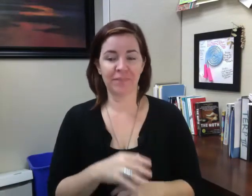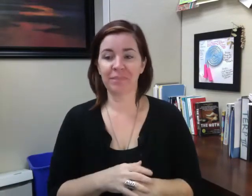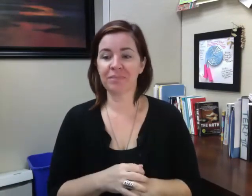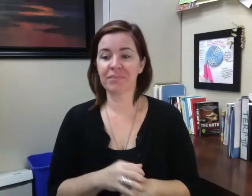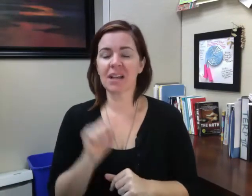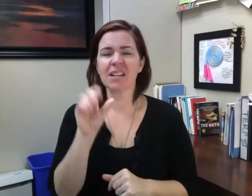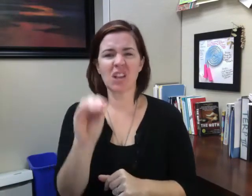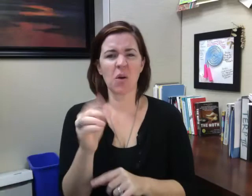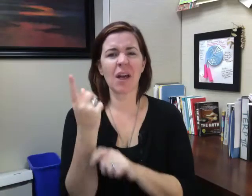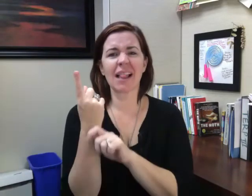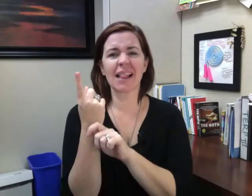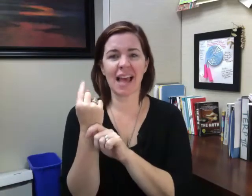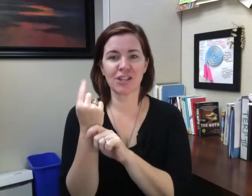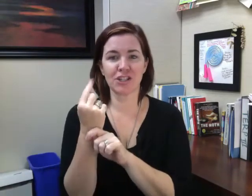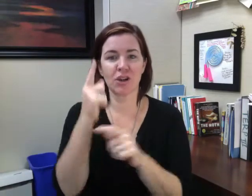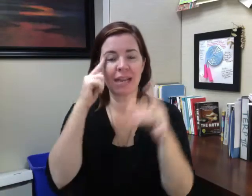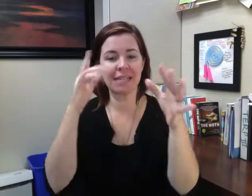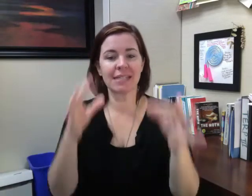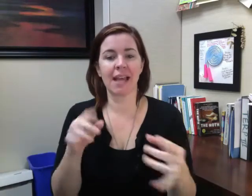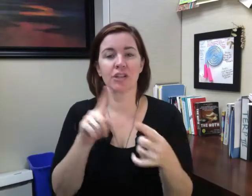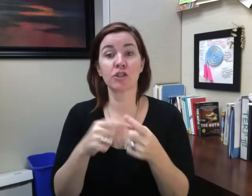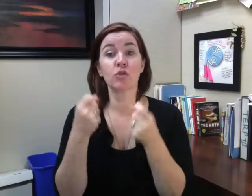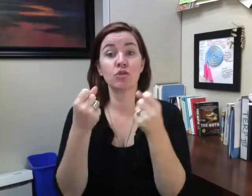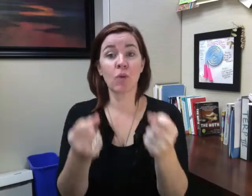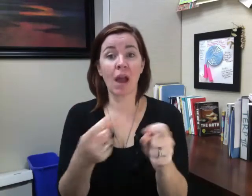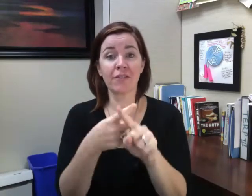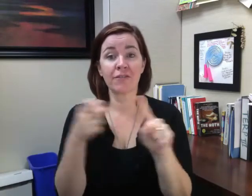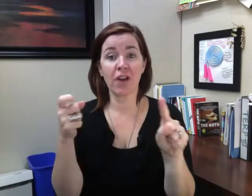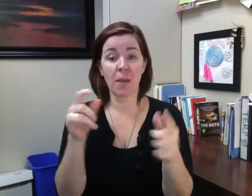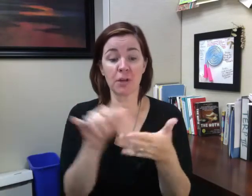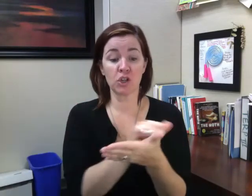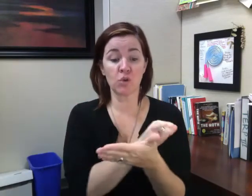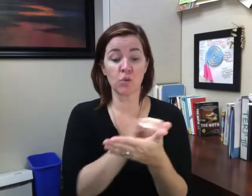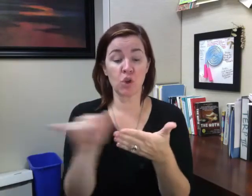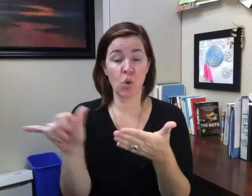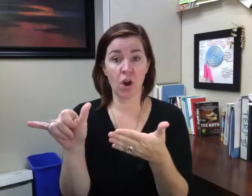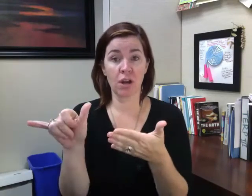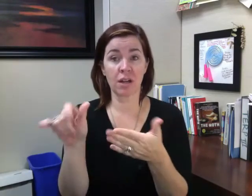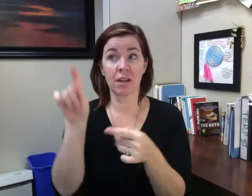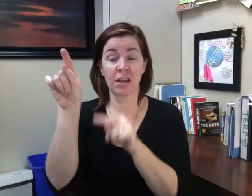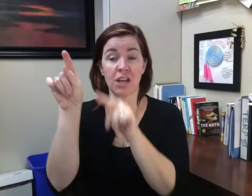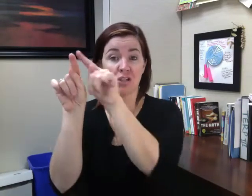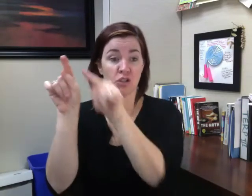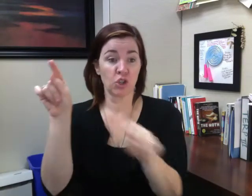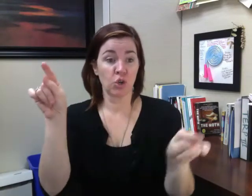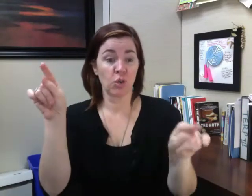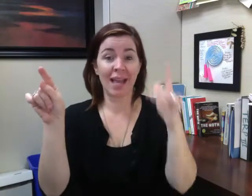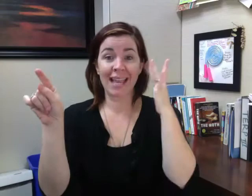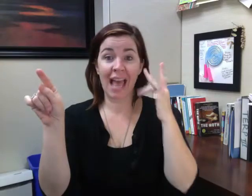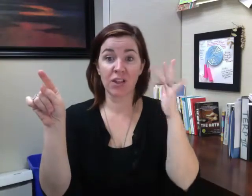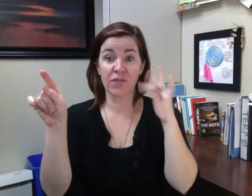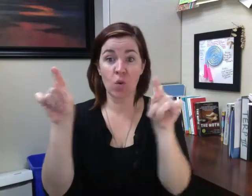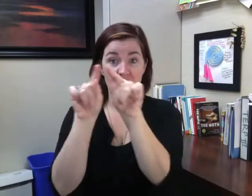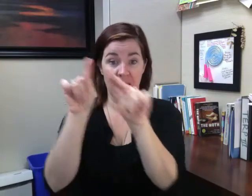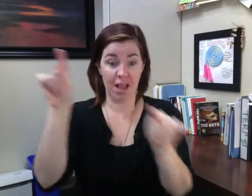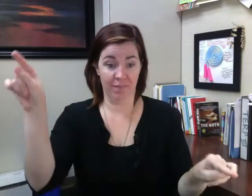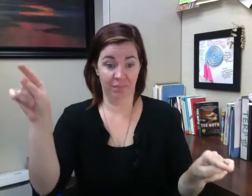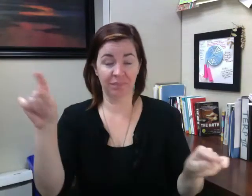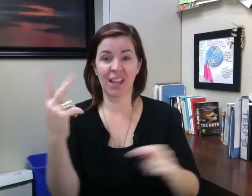New York to California, and it took approximately 3 days and 9 hours to go from New